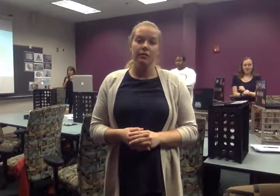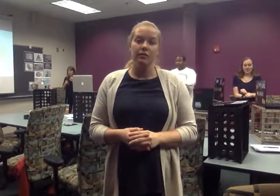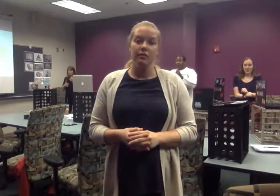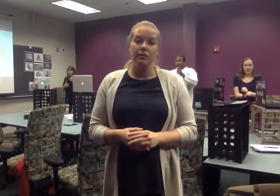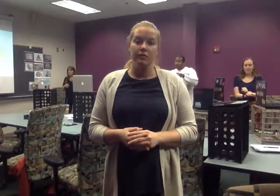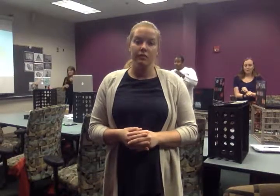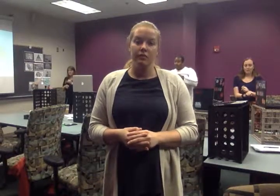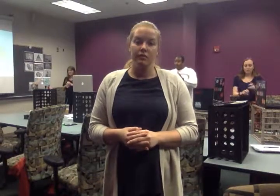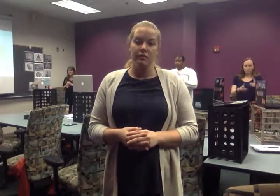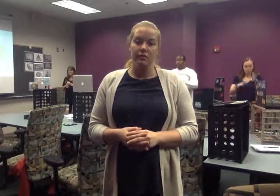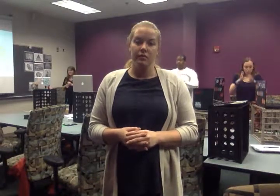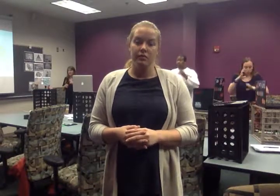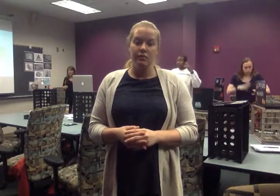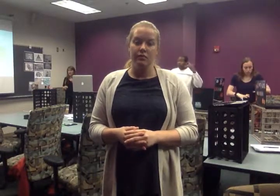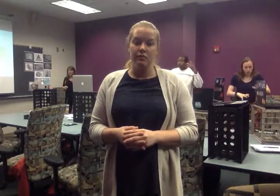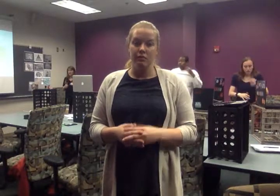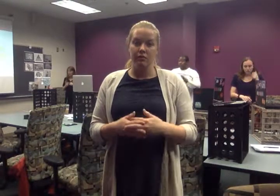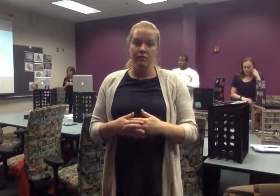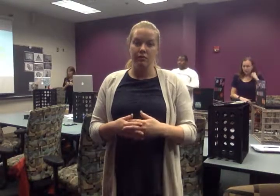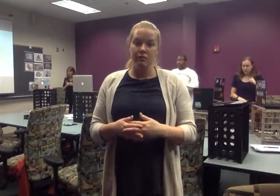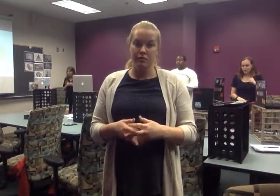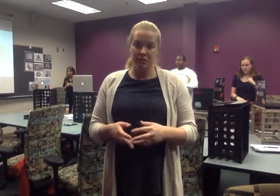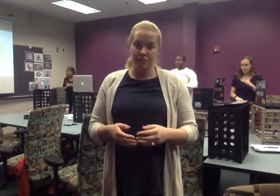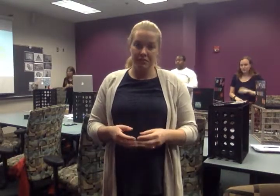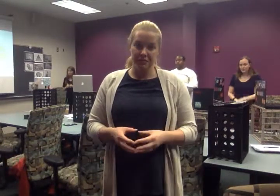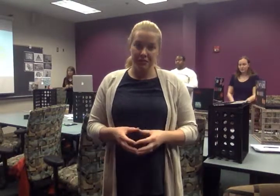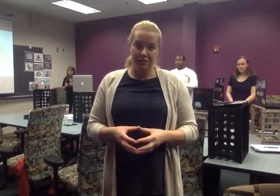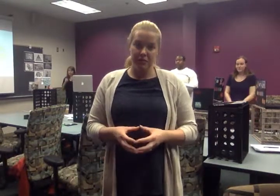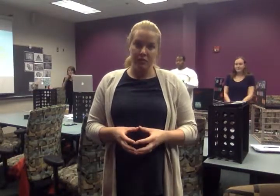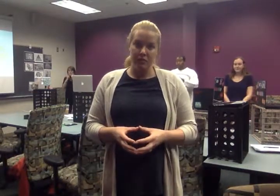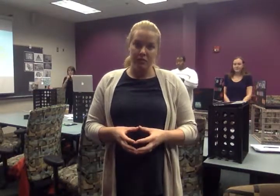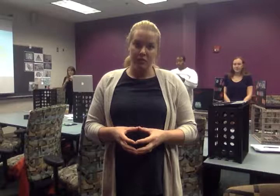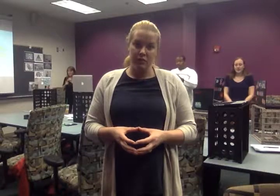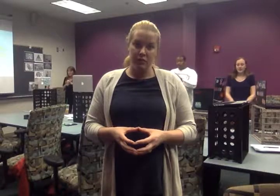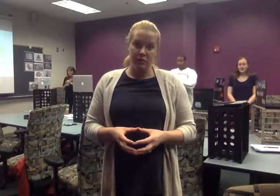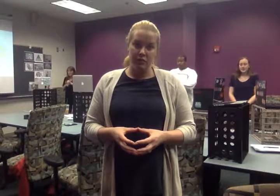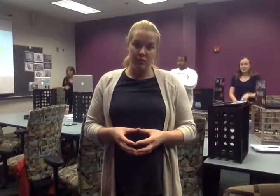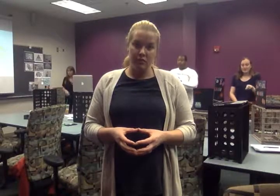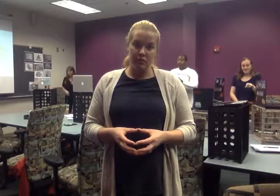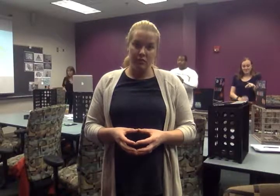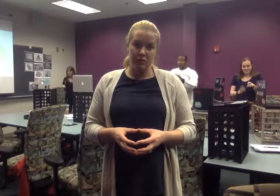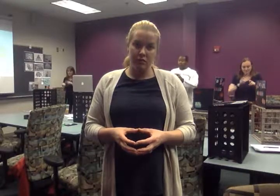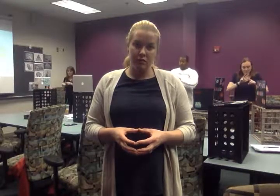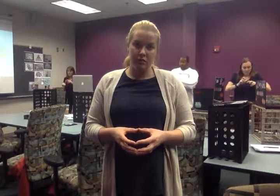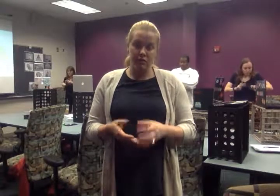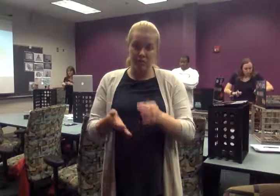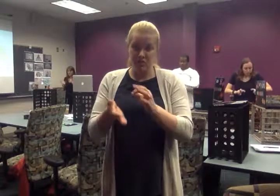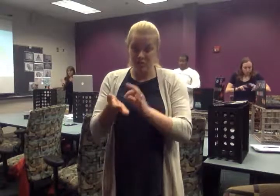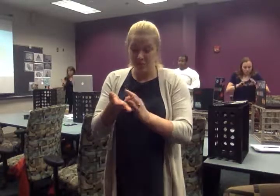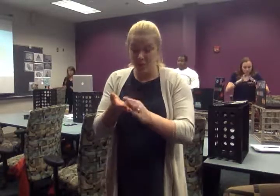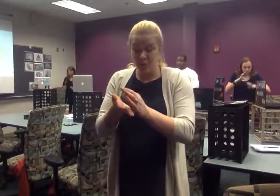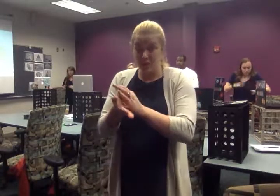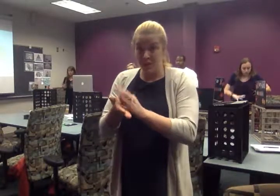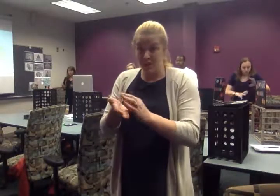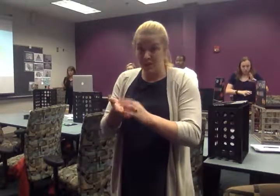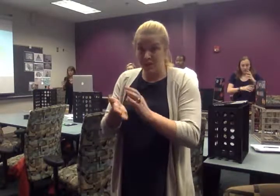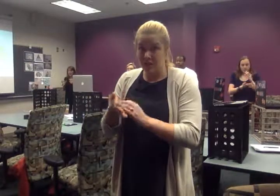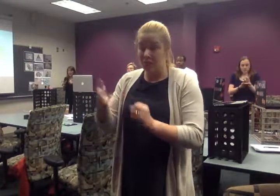political guidebook written by Minister Cotilia for the Mauryan dynasty that made it clear that coins and markets sprung up above all